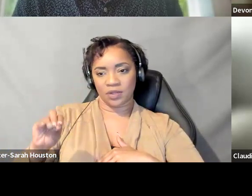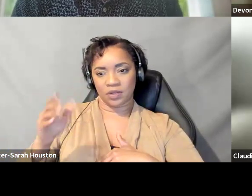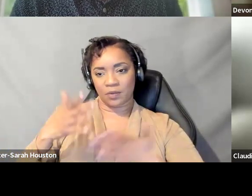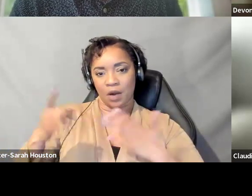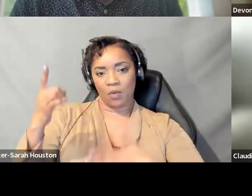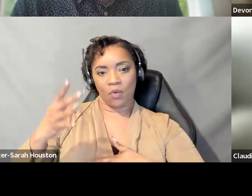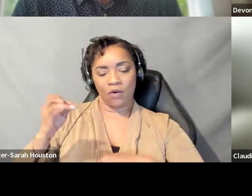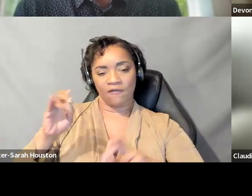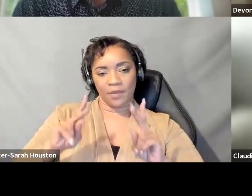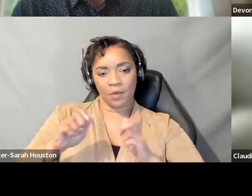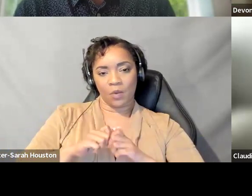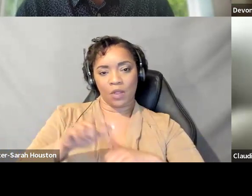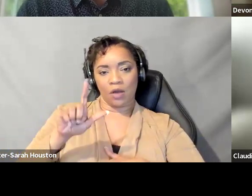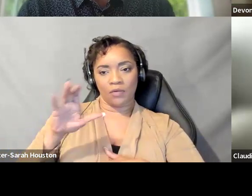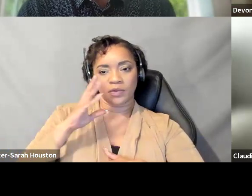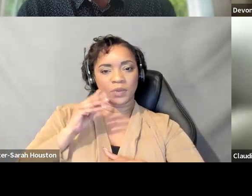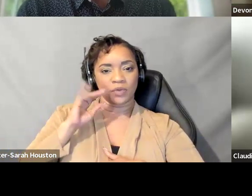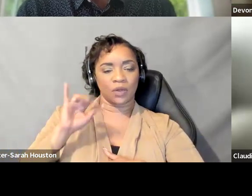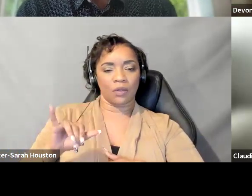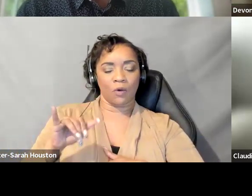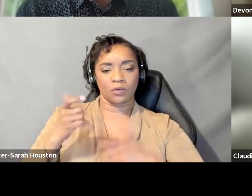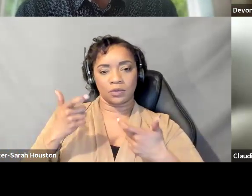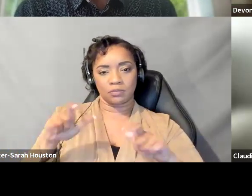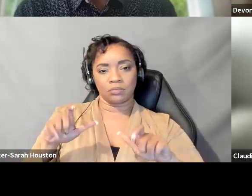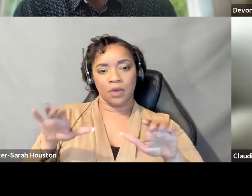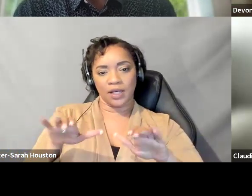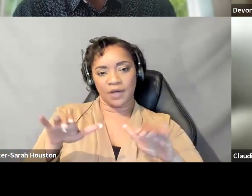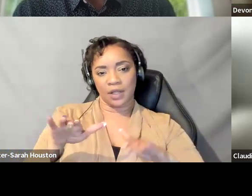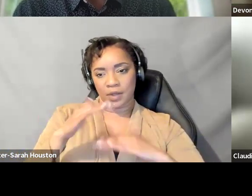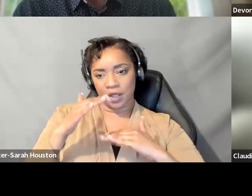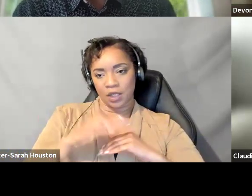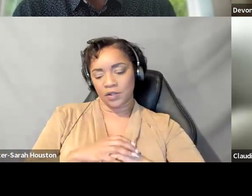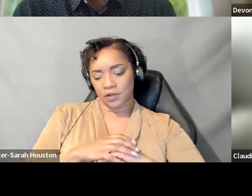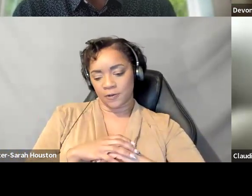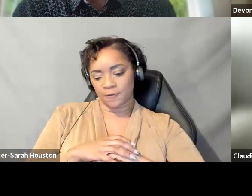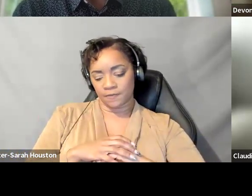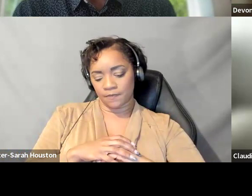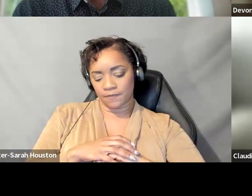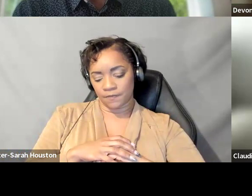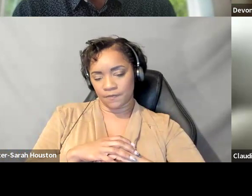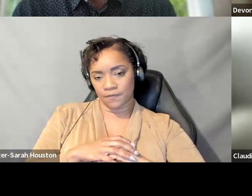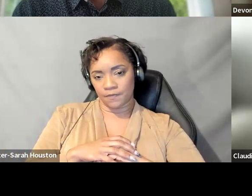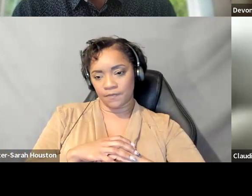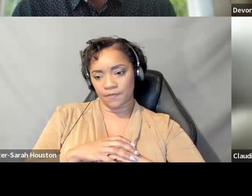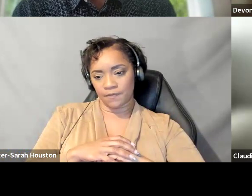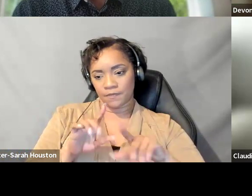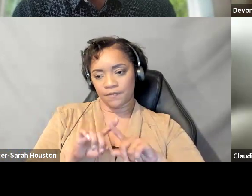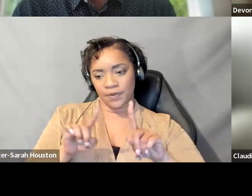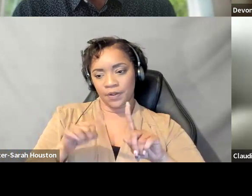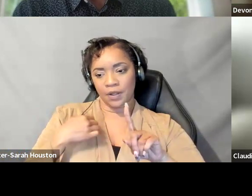of people with long COVID experience these significant activity limitations. But I'd also say,